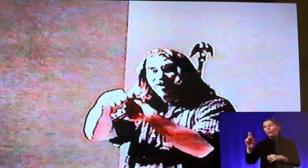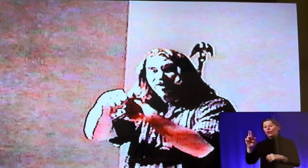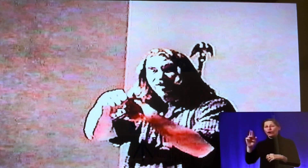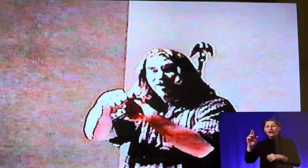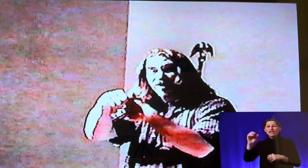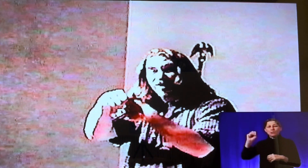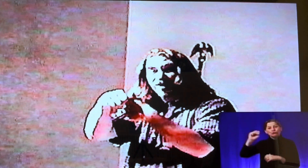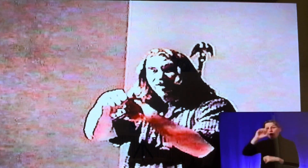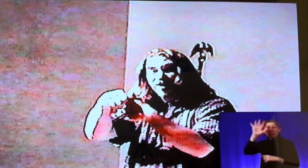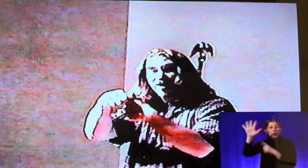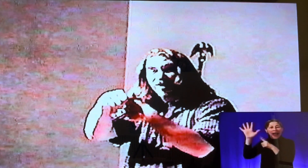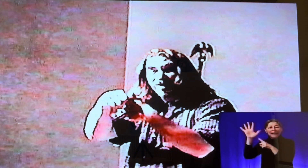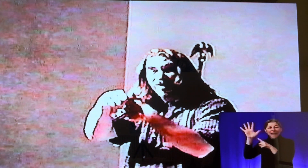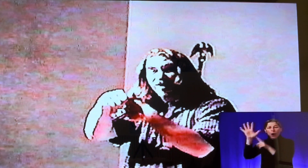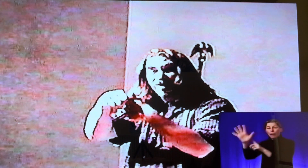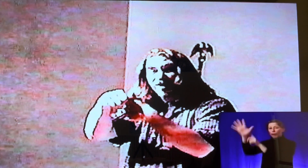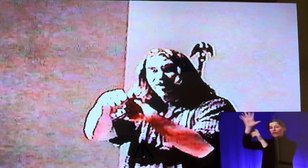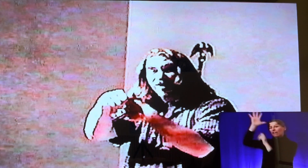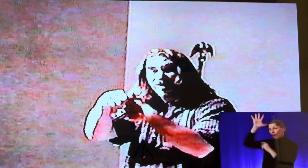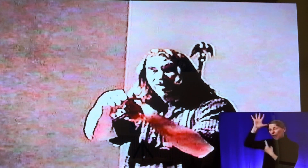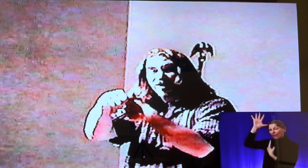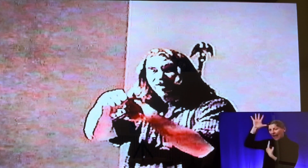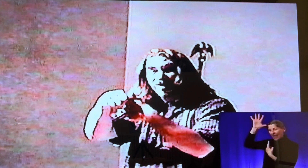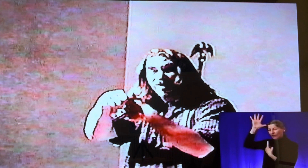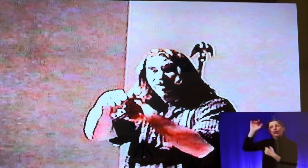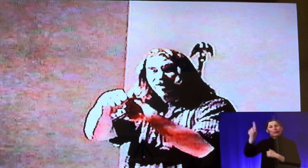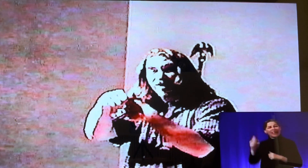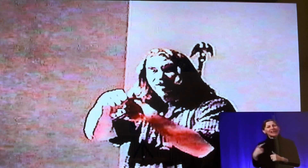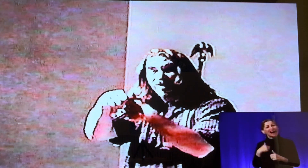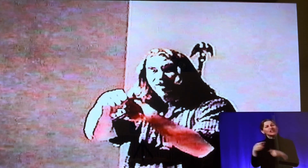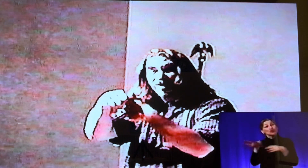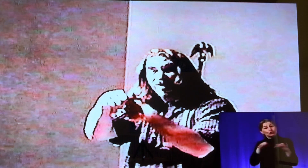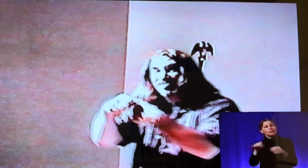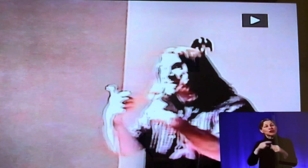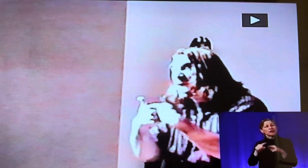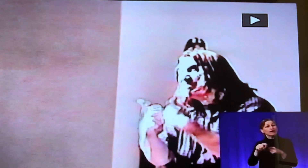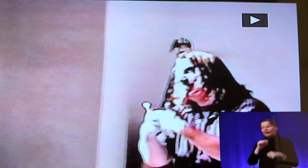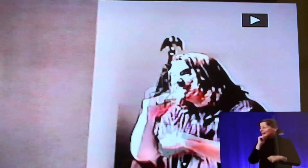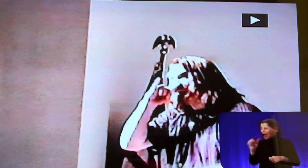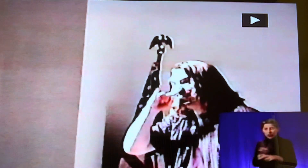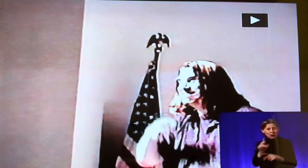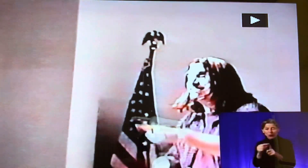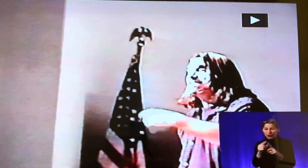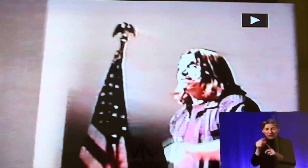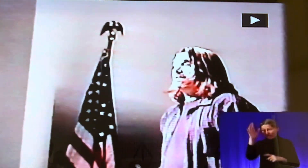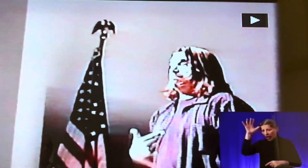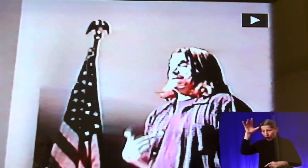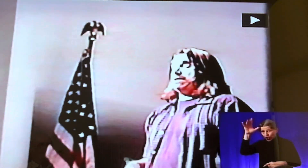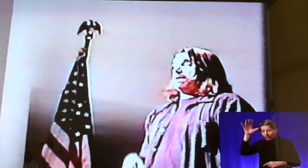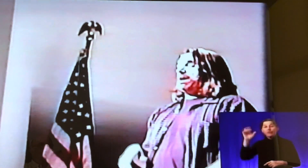their hand out and put their thumb on their head. You have to have some kind of description other than the word father. So he asked, do you remember that